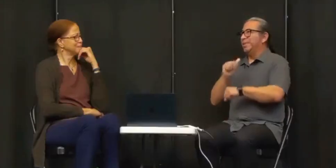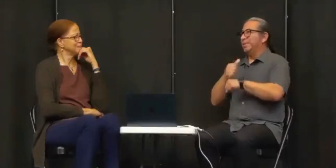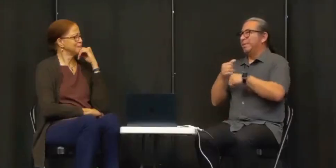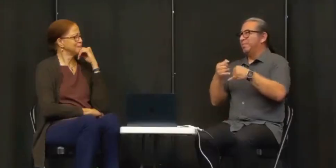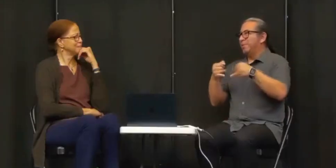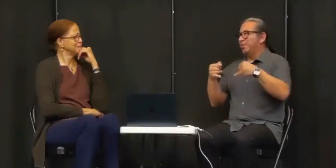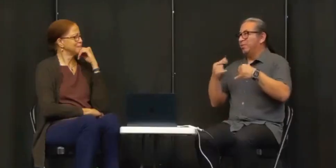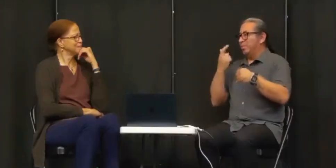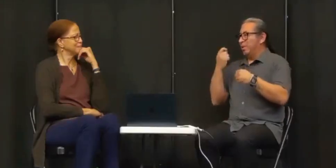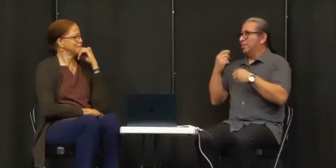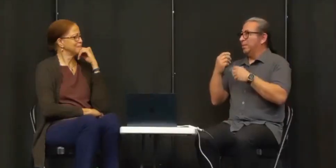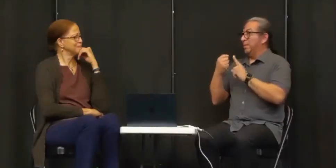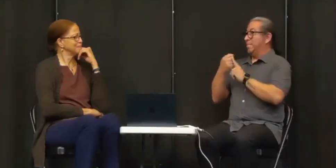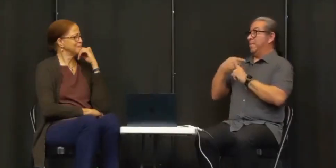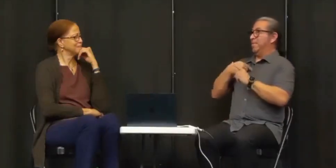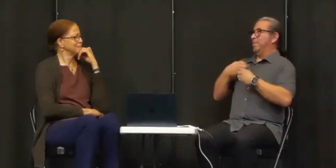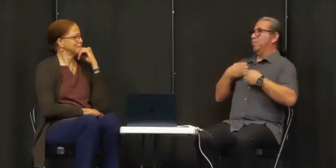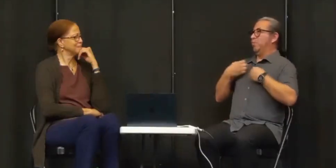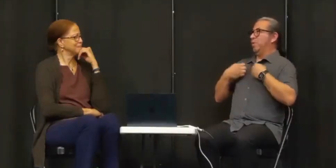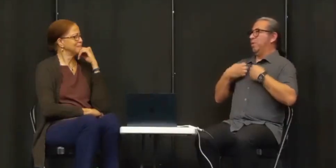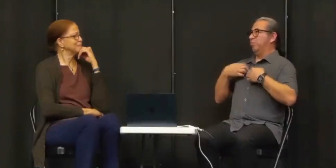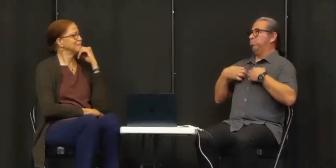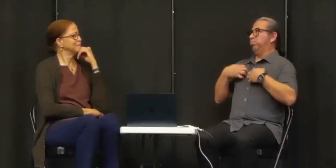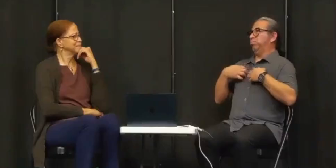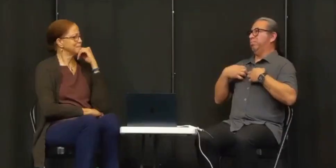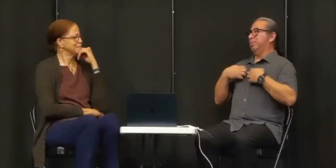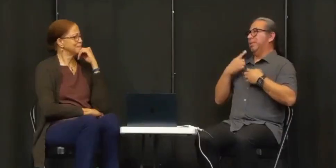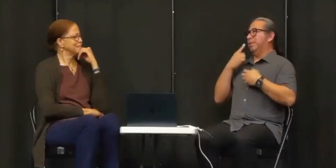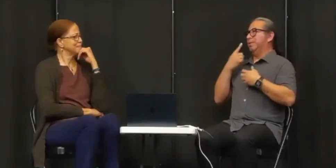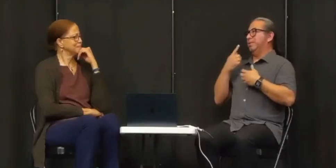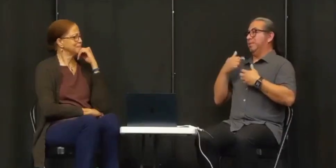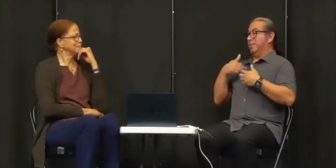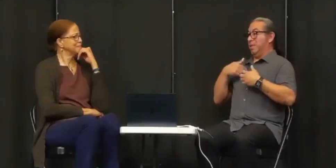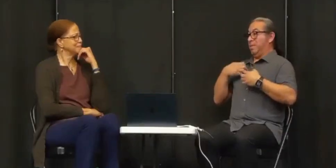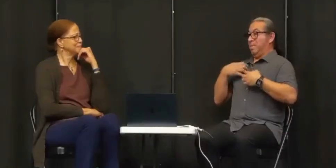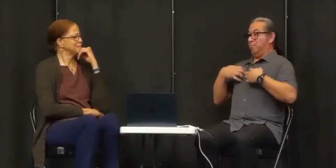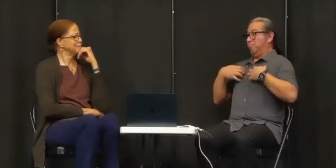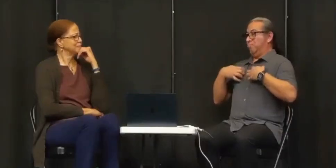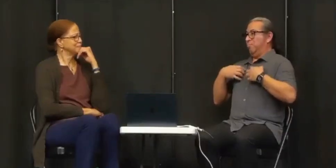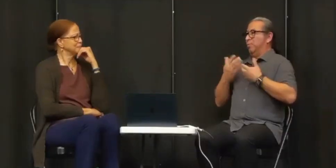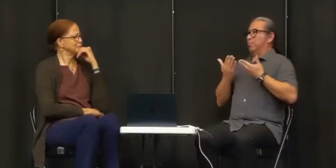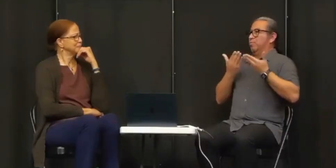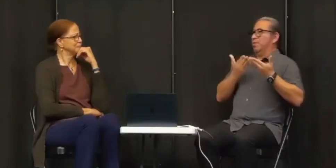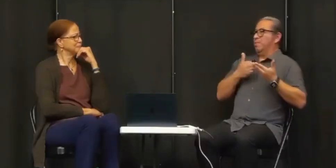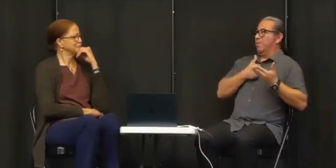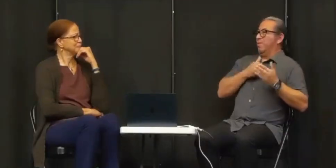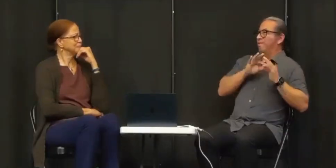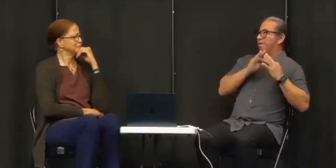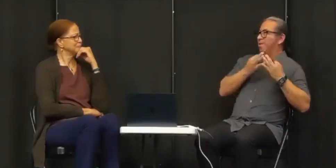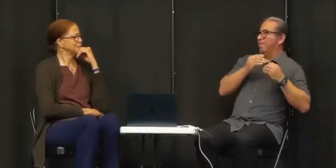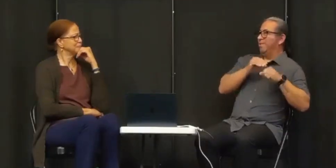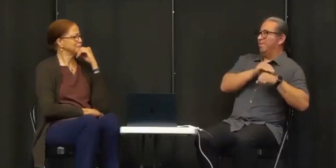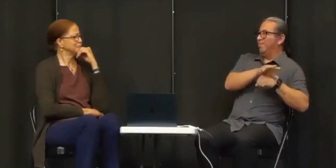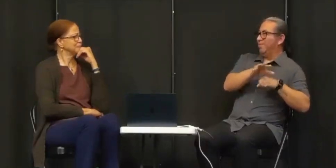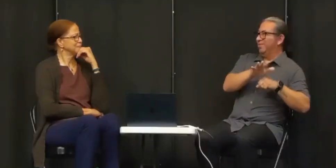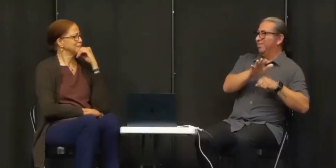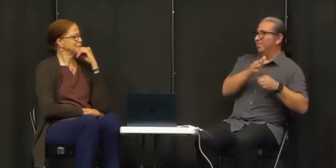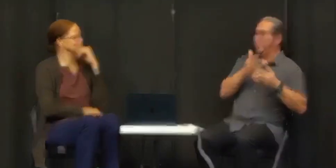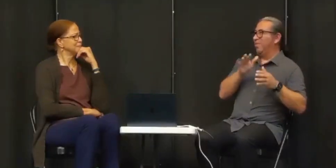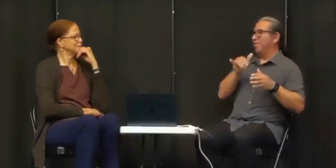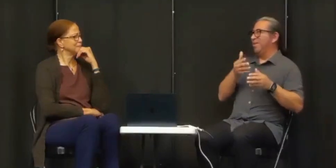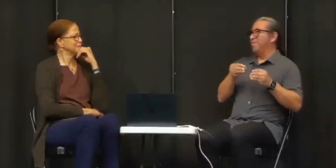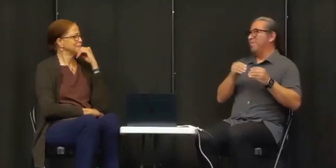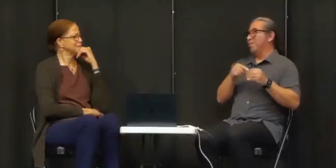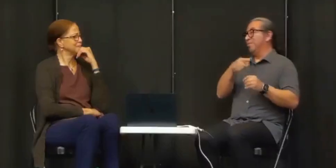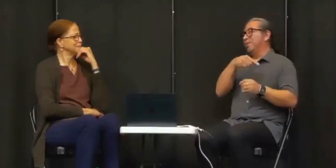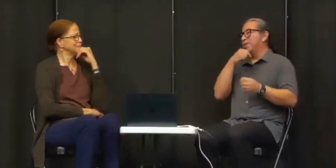and I'm starting to practice no, and I'm starting to rehearse my boundaries because of my emotional situation